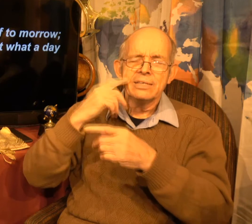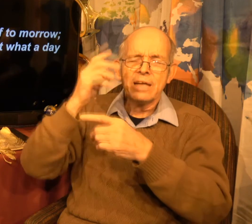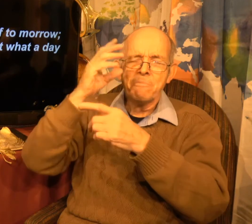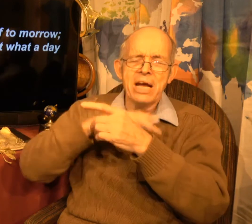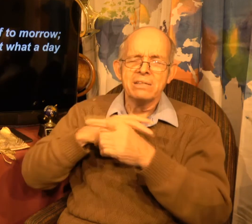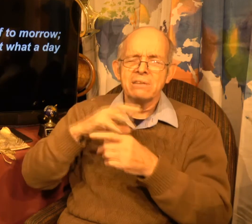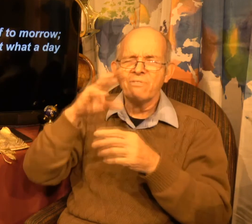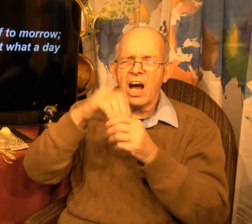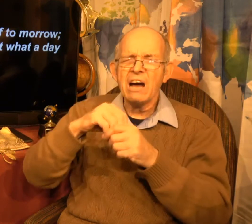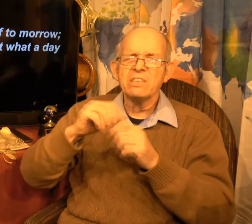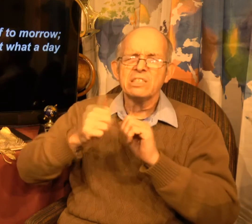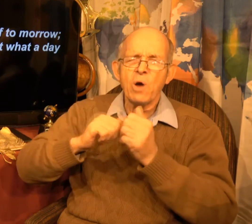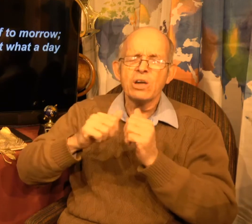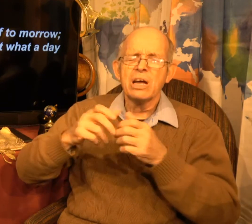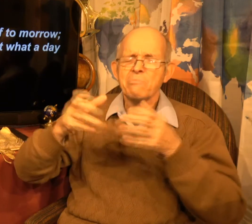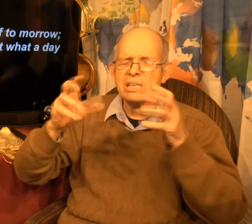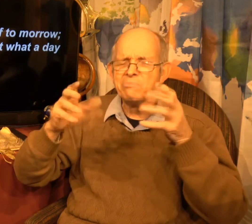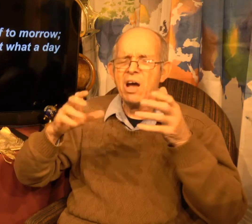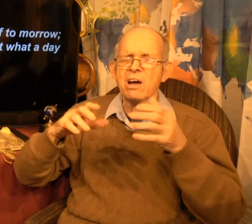that man above spot,